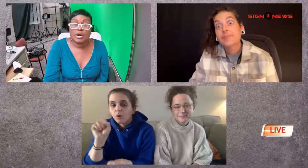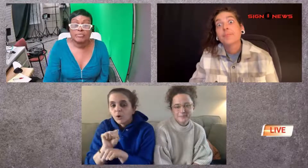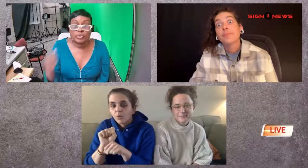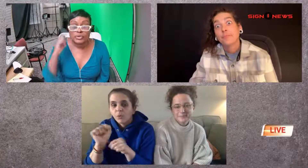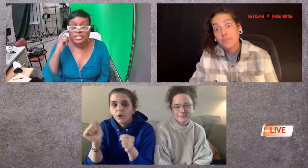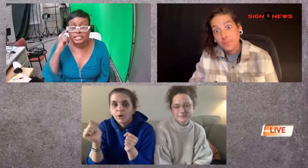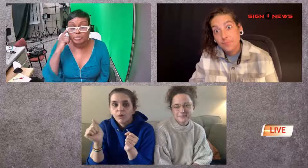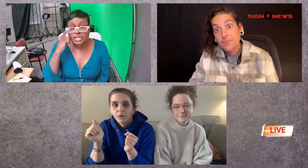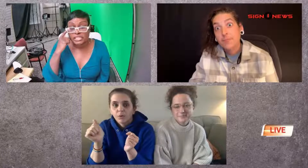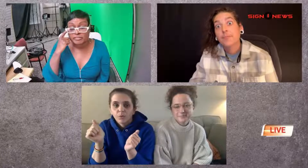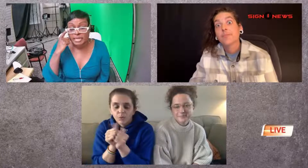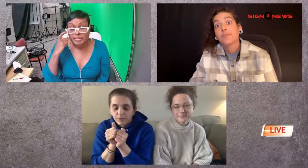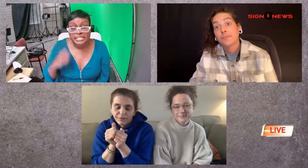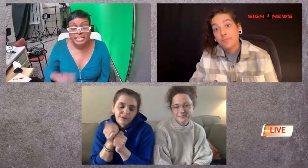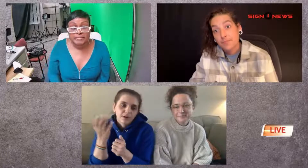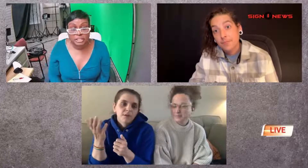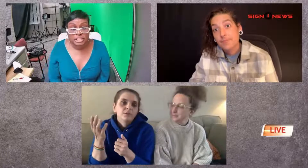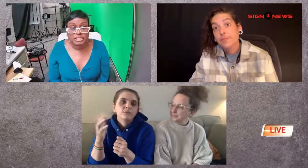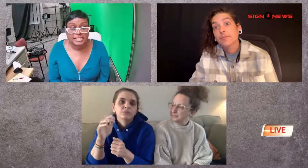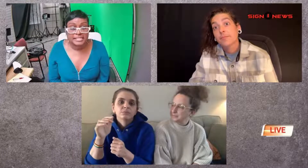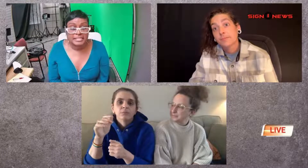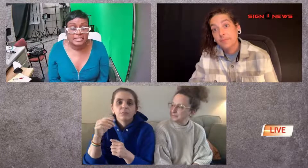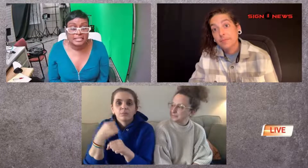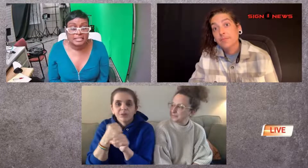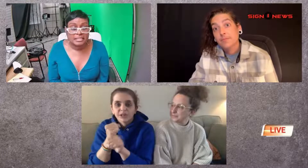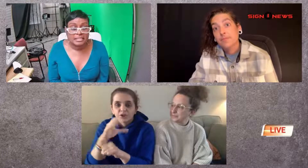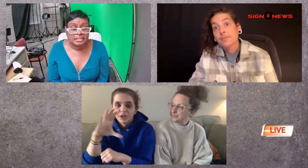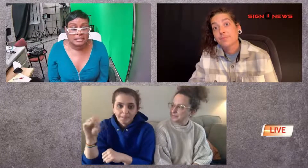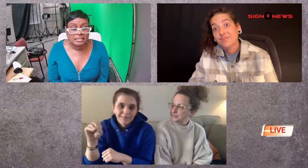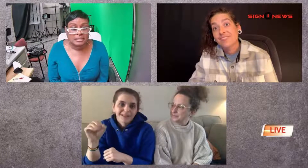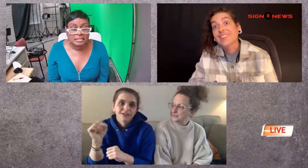Oh, I have a reel that's in the process of becoming a television series.